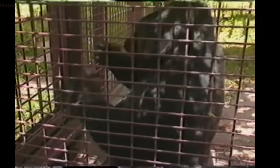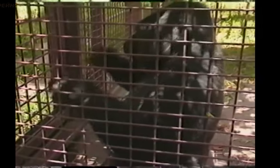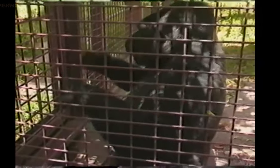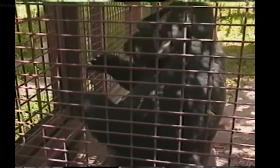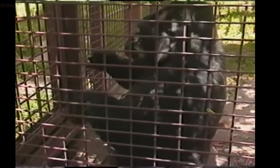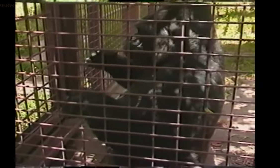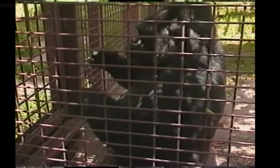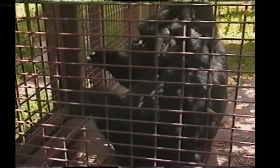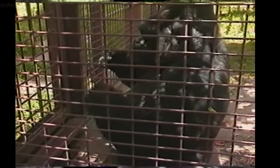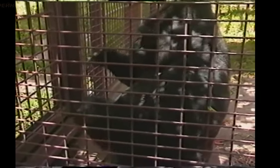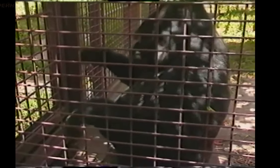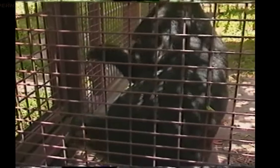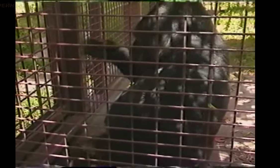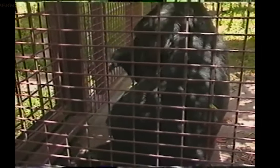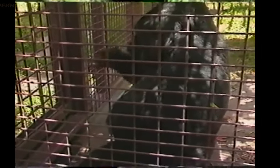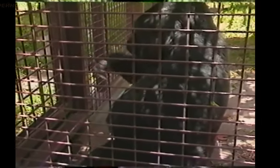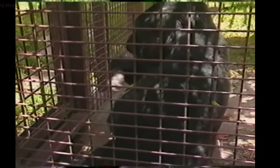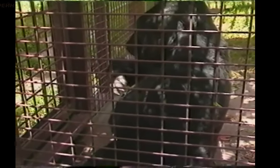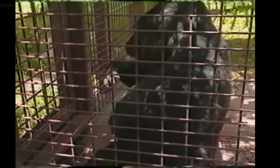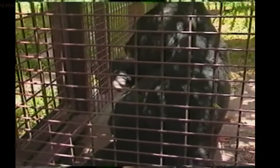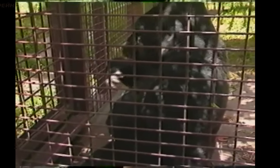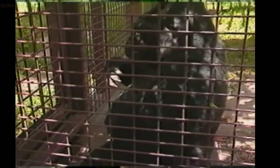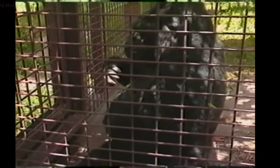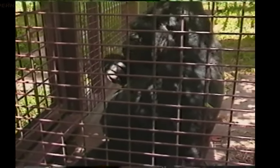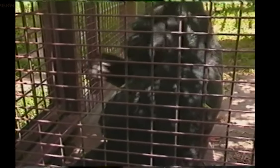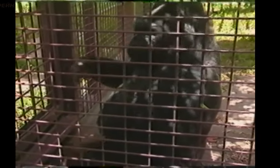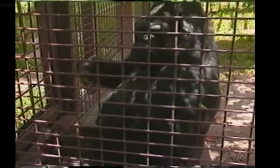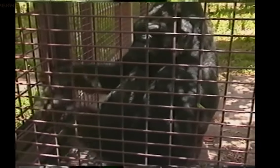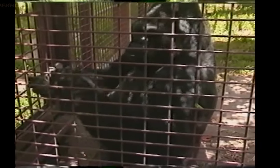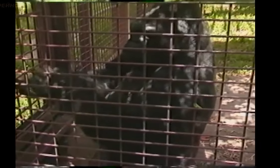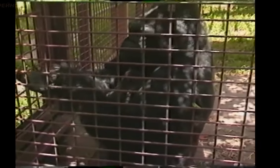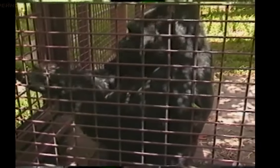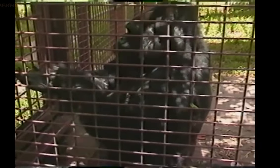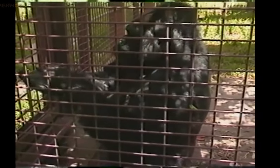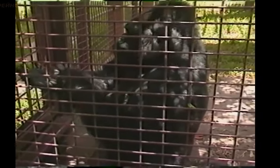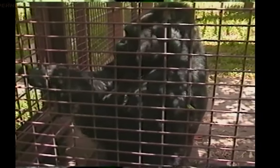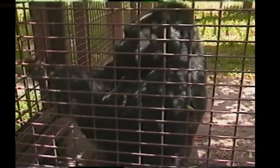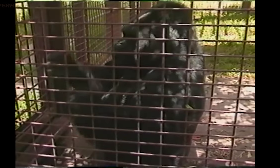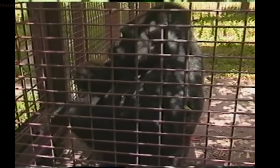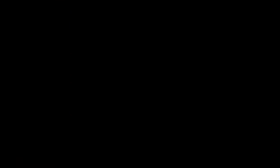foundation for future research on the origin of humans. Until next time, friends.